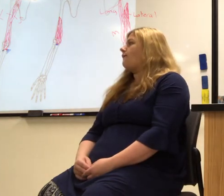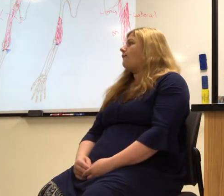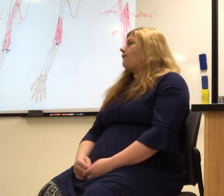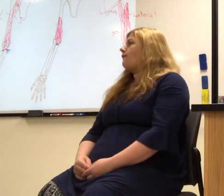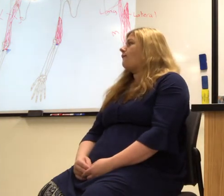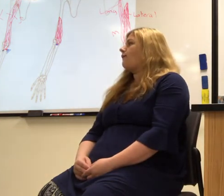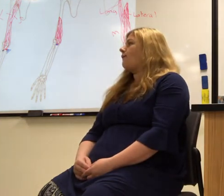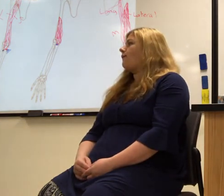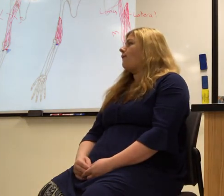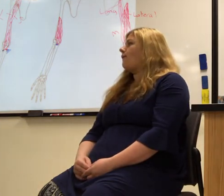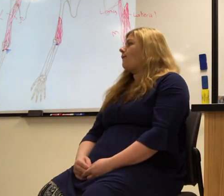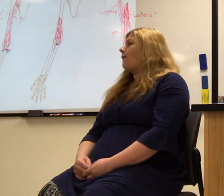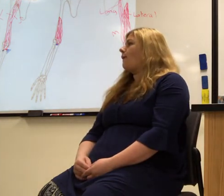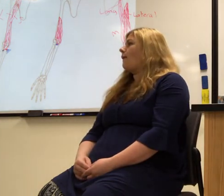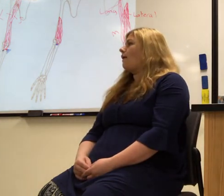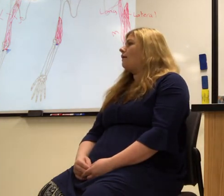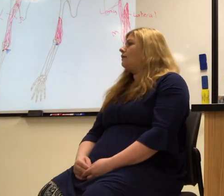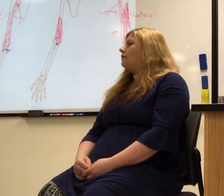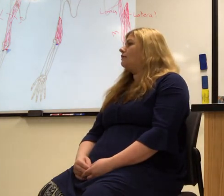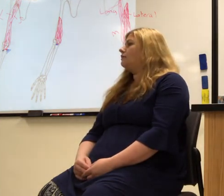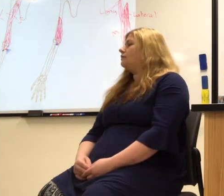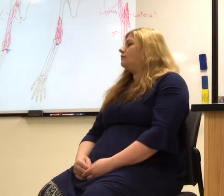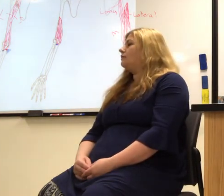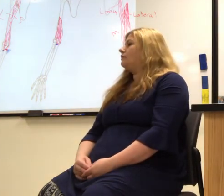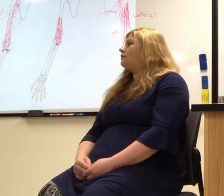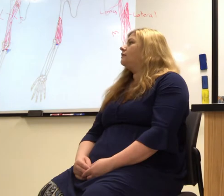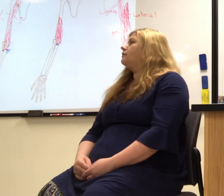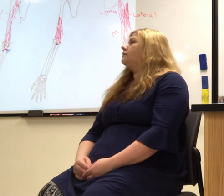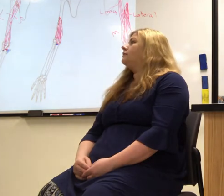arm. You know, be specific.